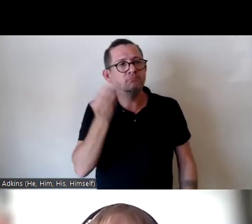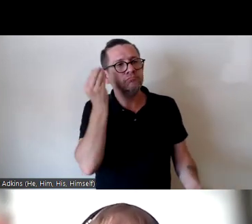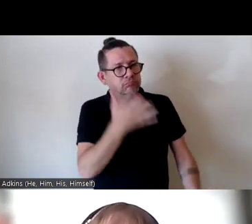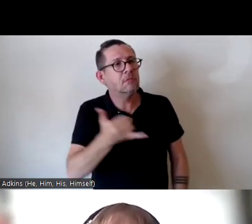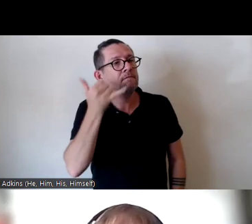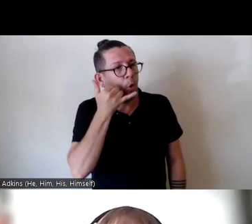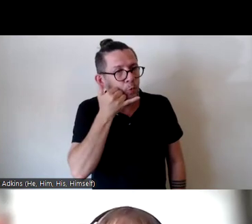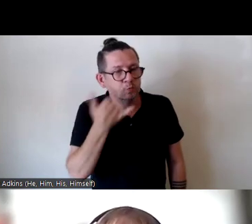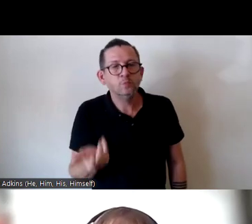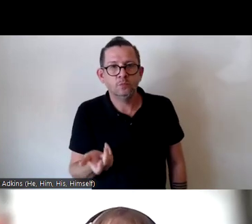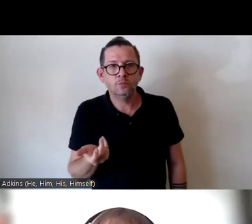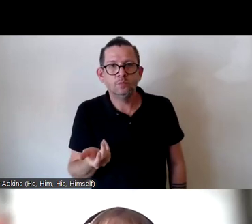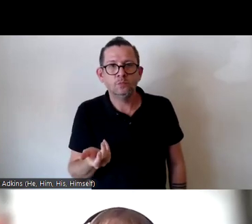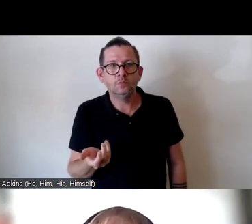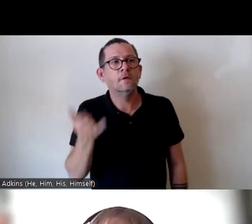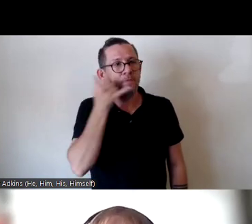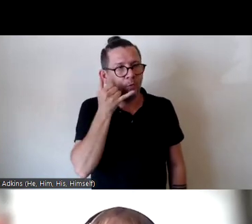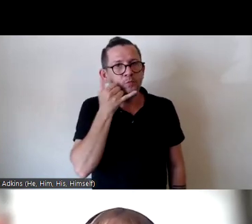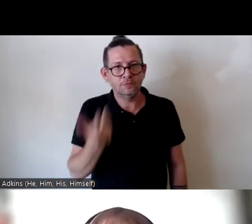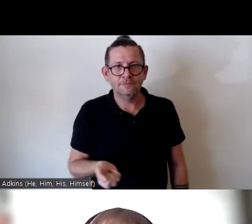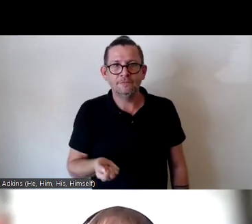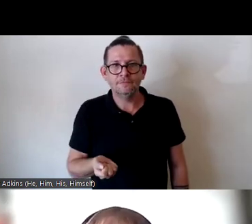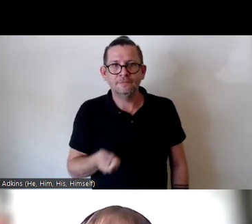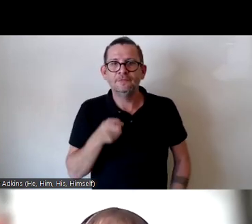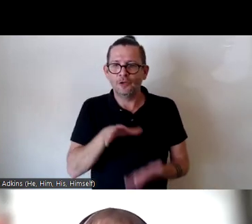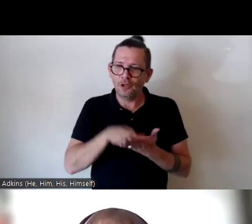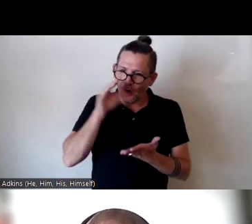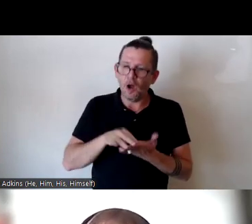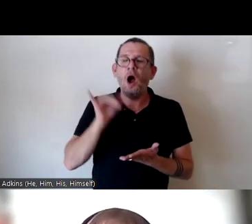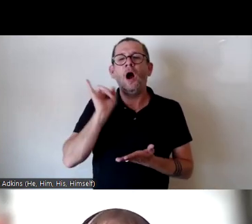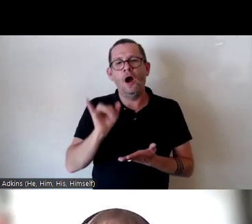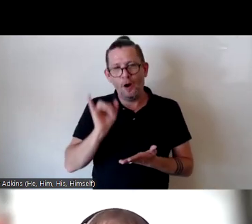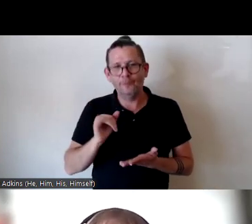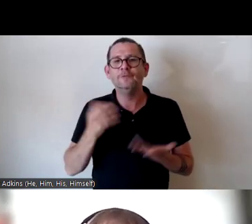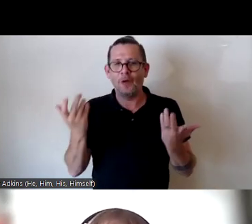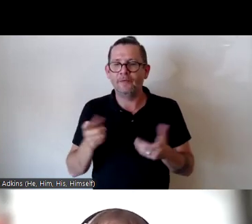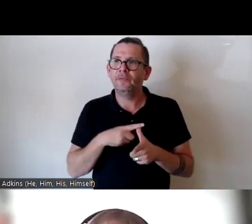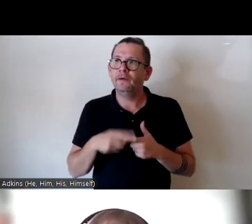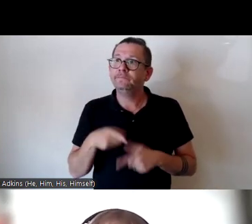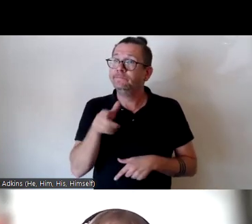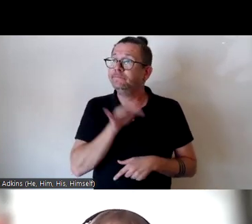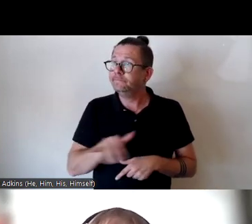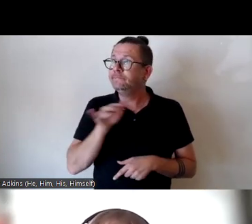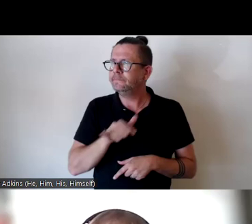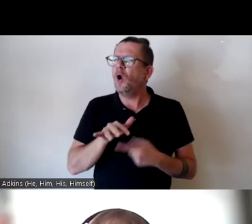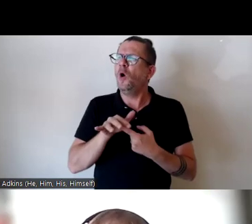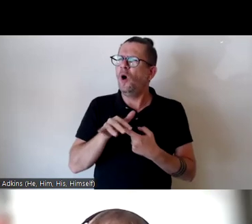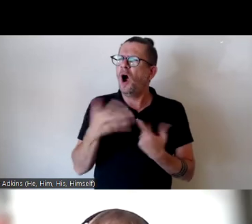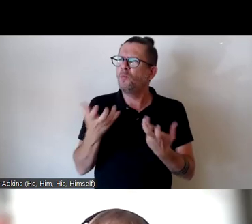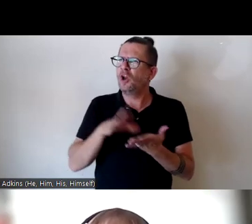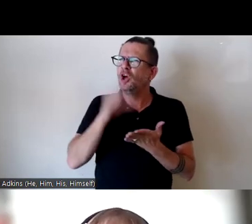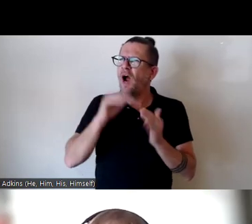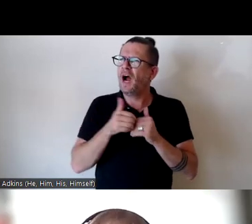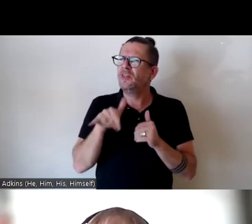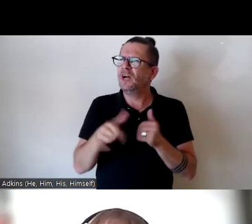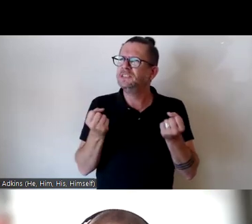for P-H-O-N-E? And they show you, and it's like, oh, well, yeah, it's holding a phone up to my head where my ear and my mouth is.